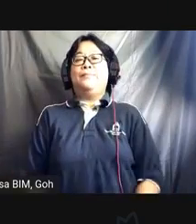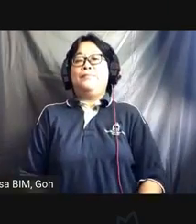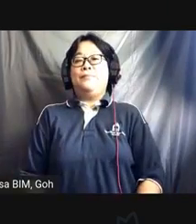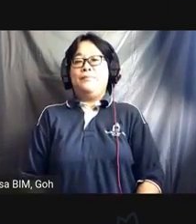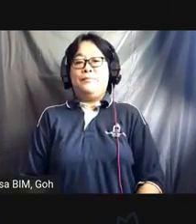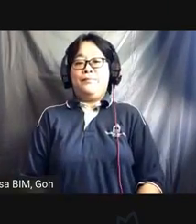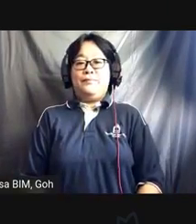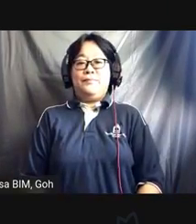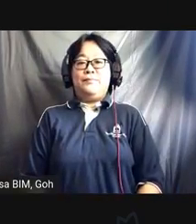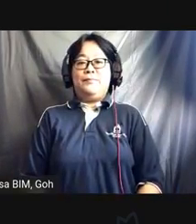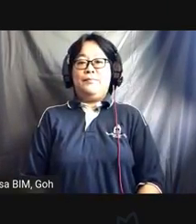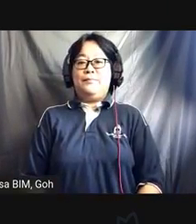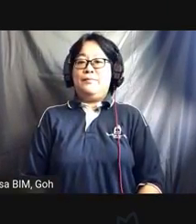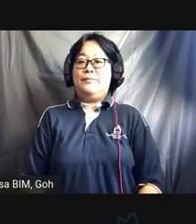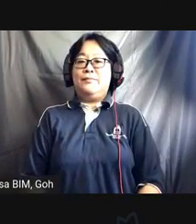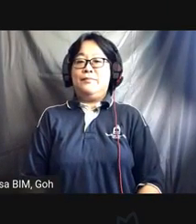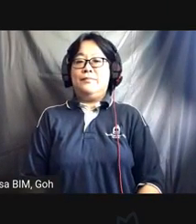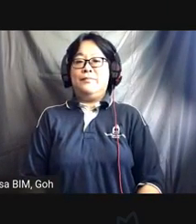Okay.